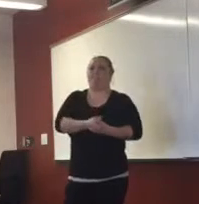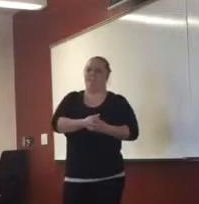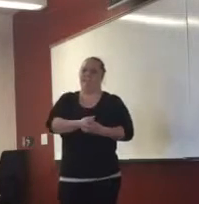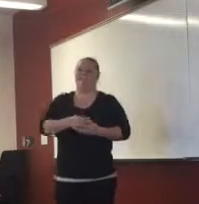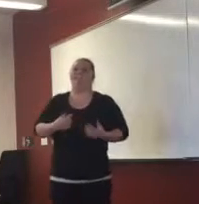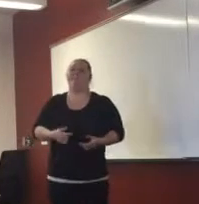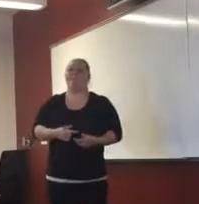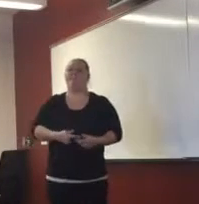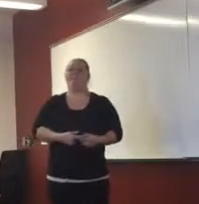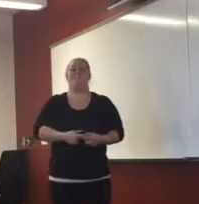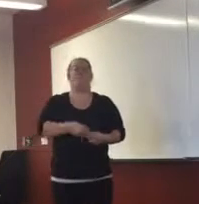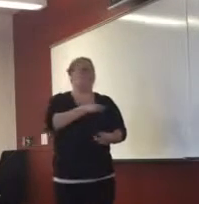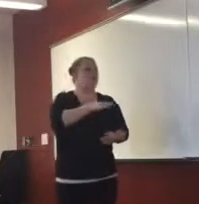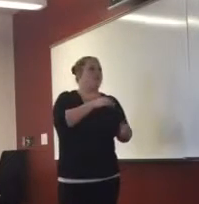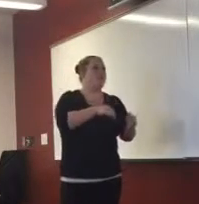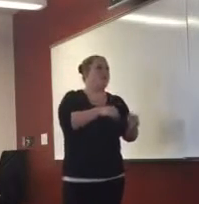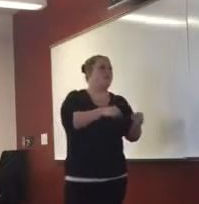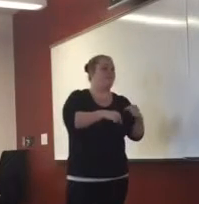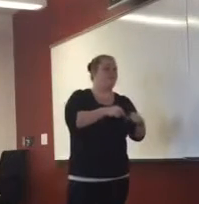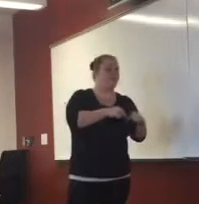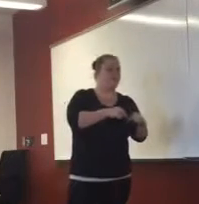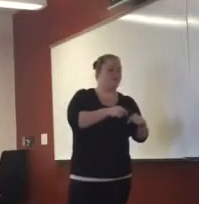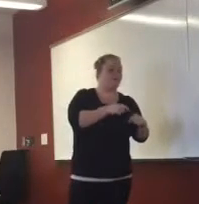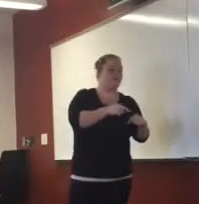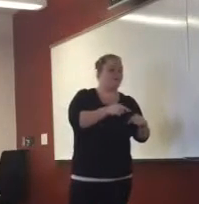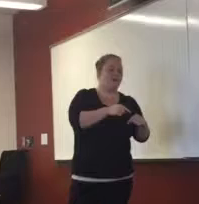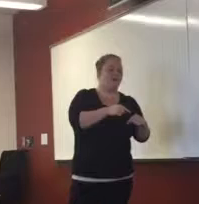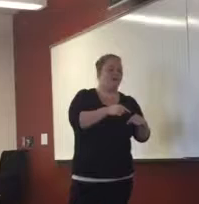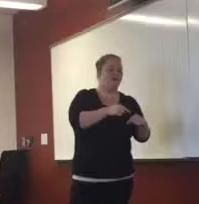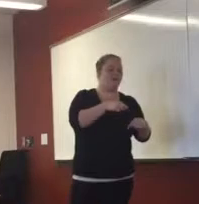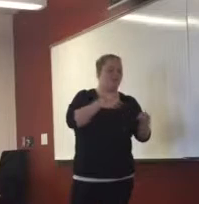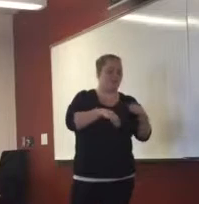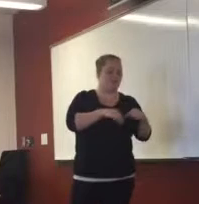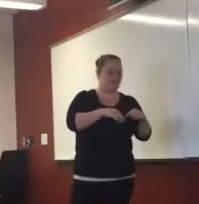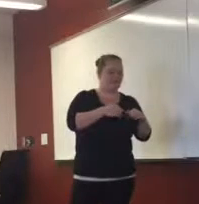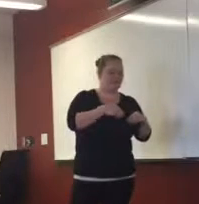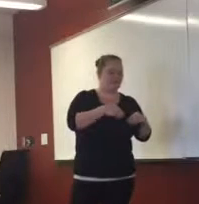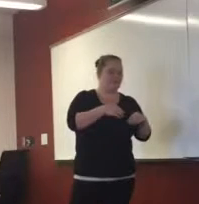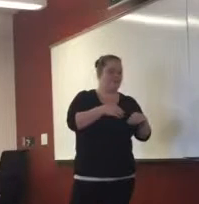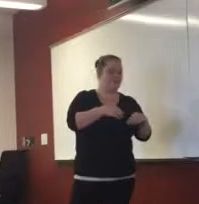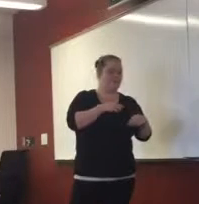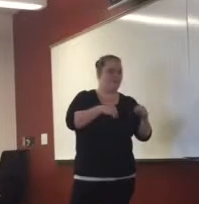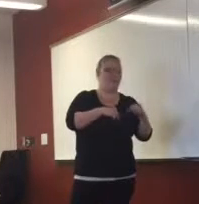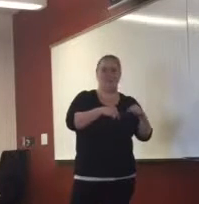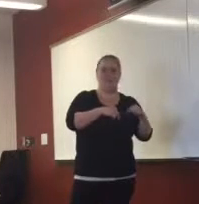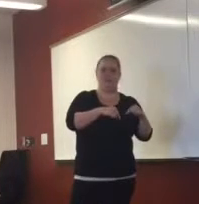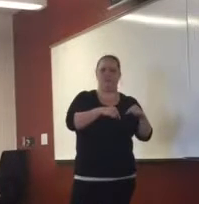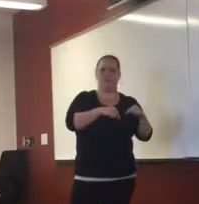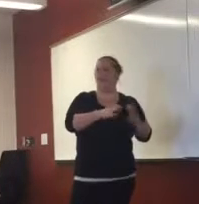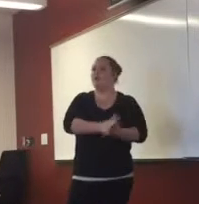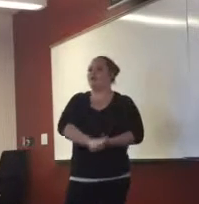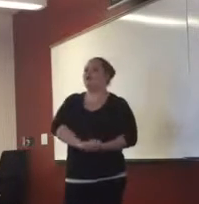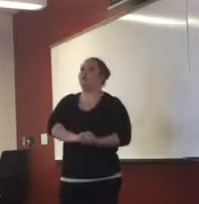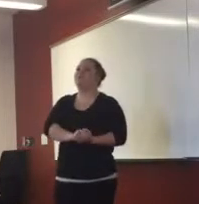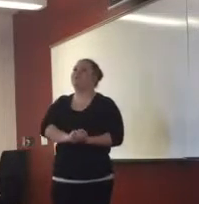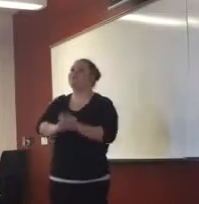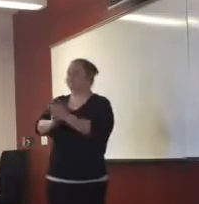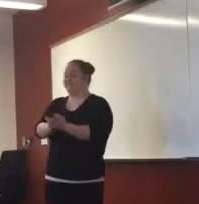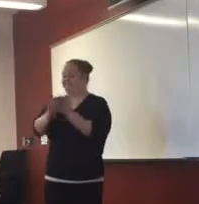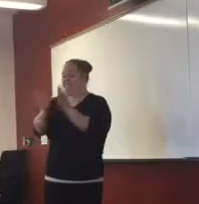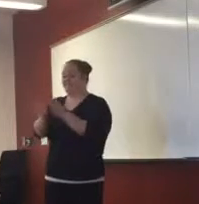blame and wanting everything all right. Back up, you said your background, sorry. Your team is trying to get you to